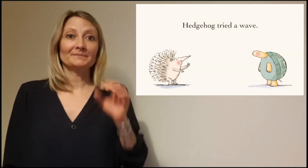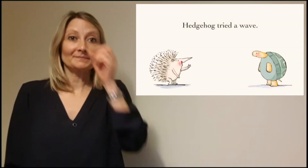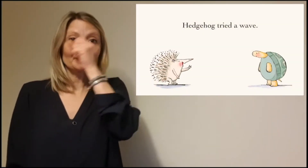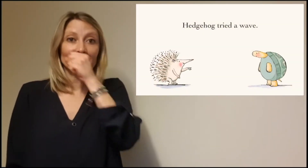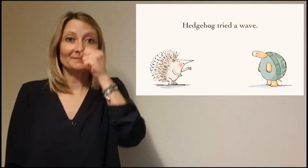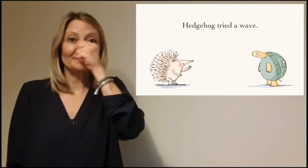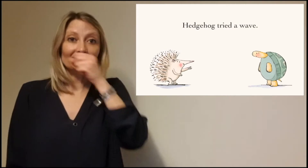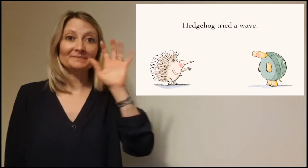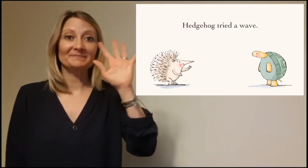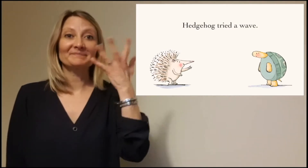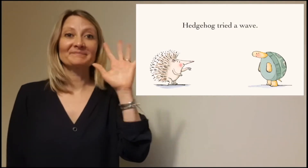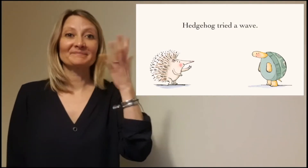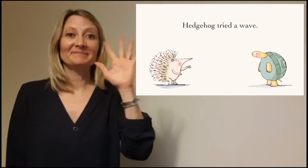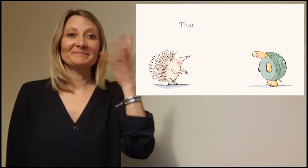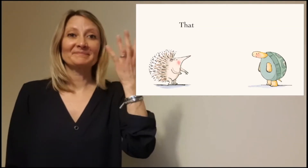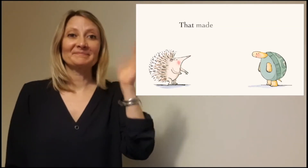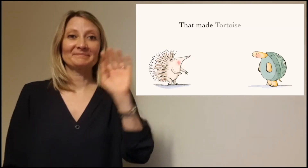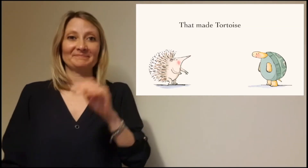Hedgehog tried a wave.